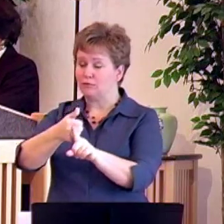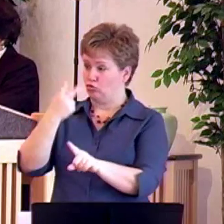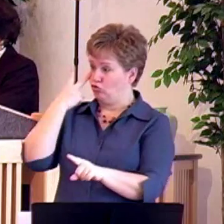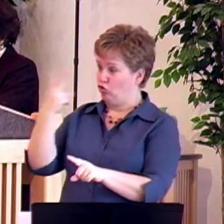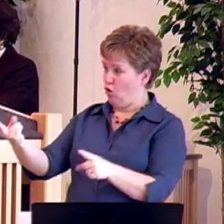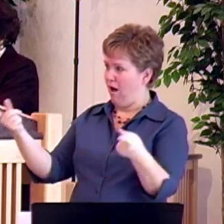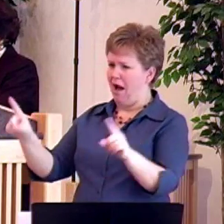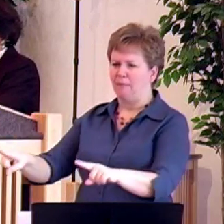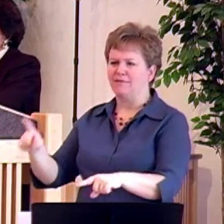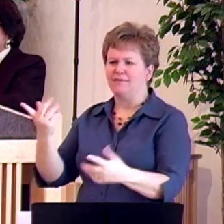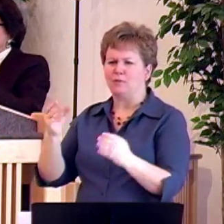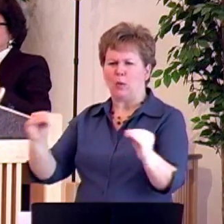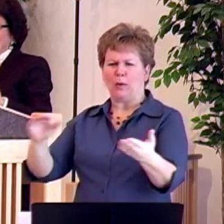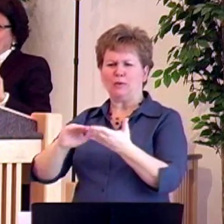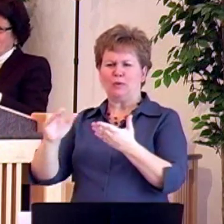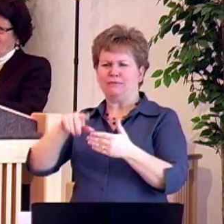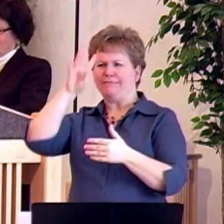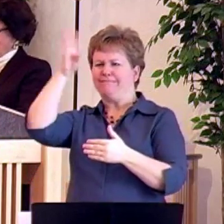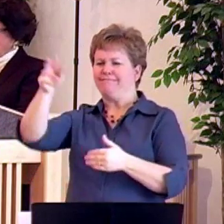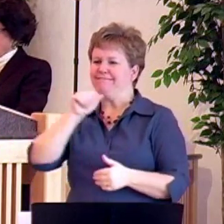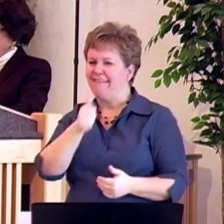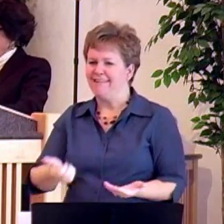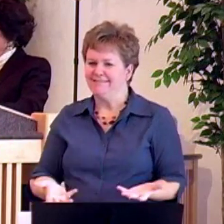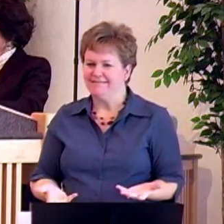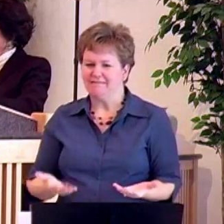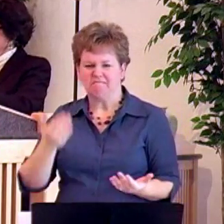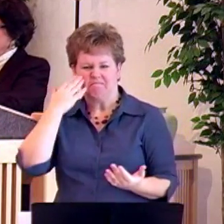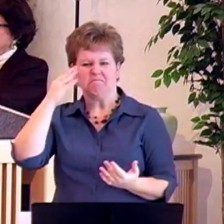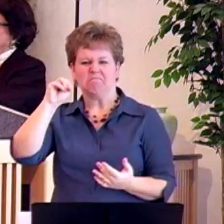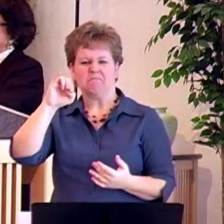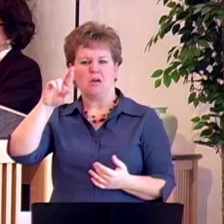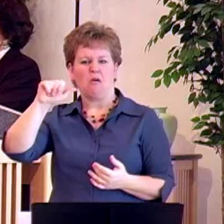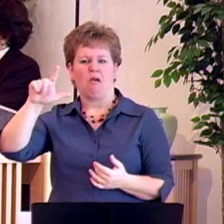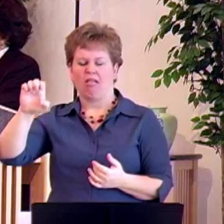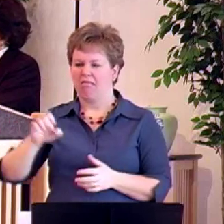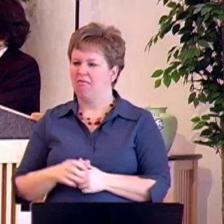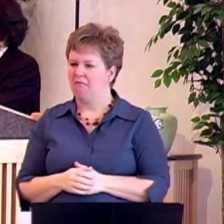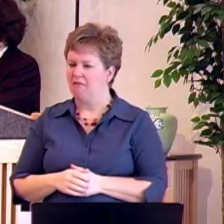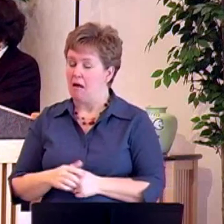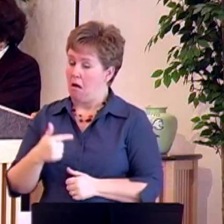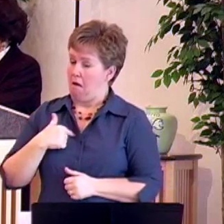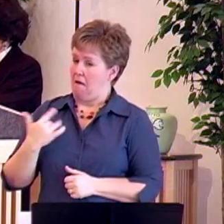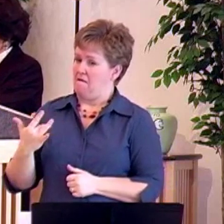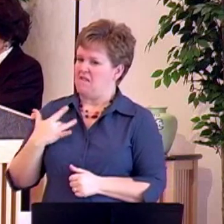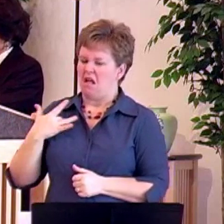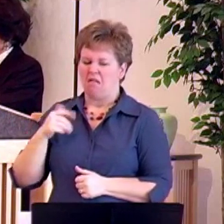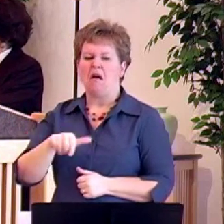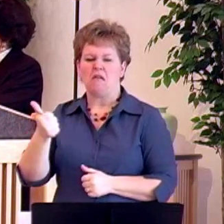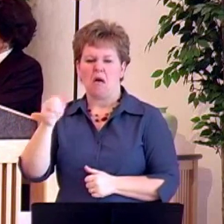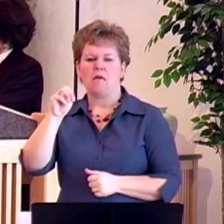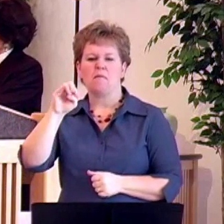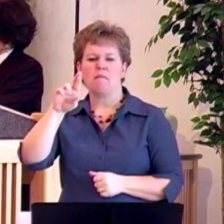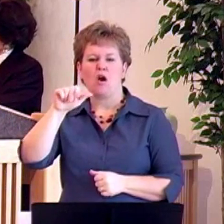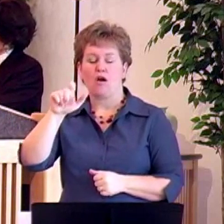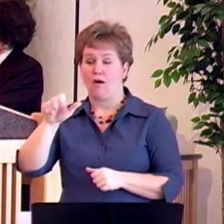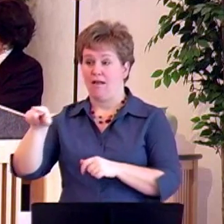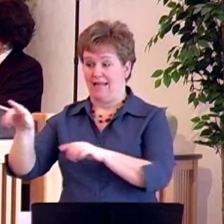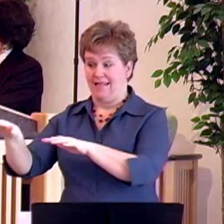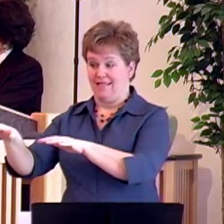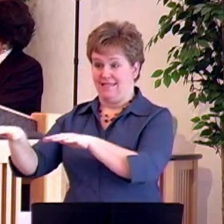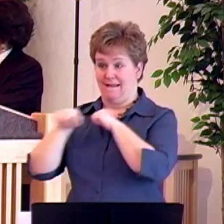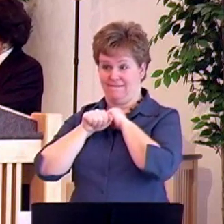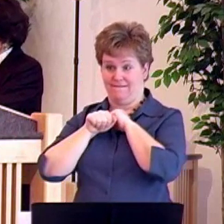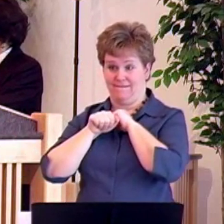that way. Even knowing that, I think it was another miracle of abundance when they left